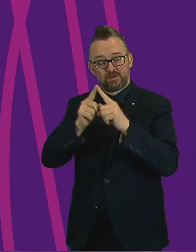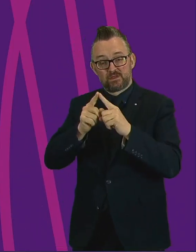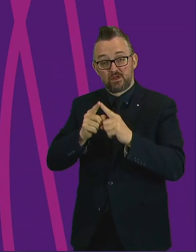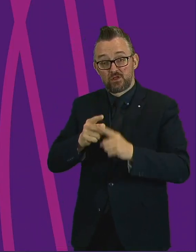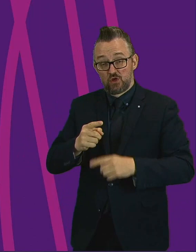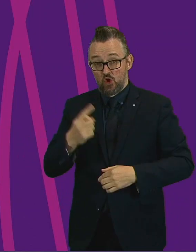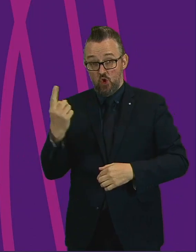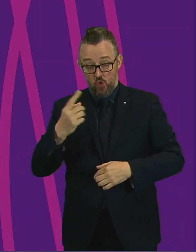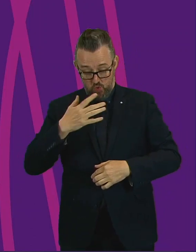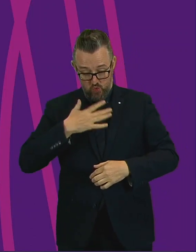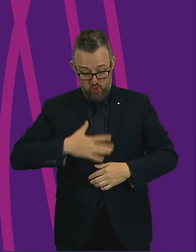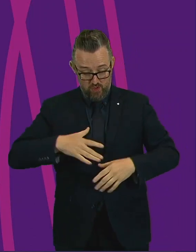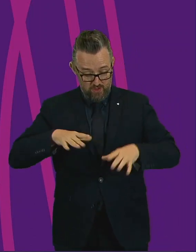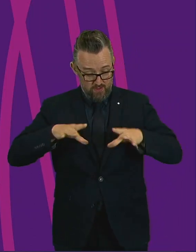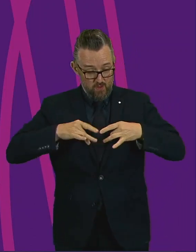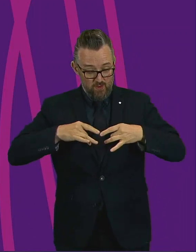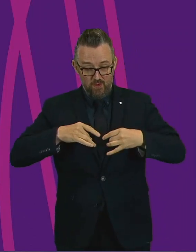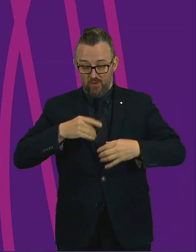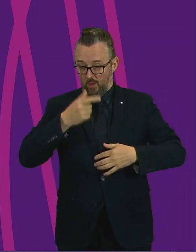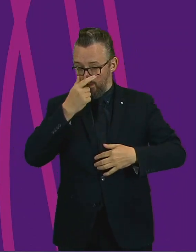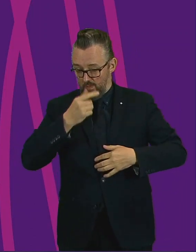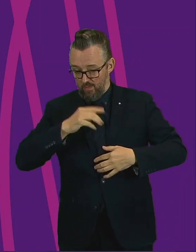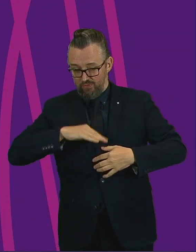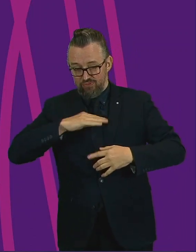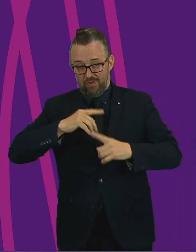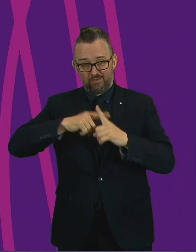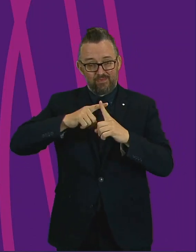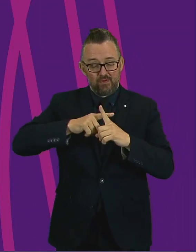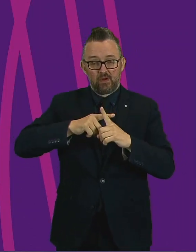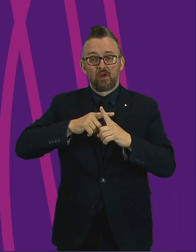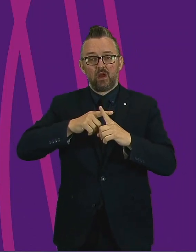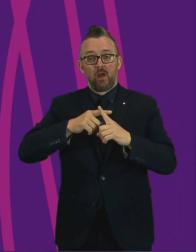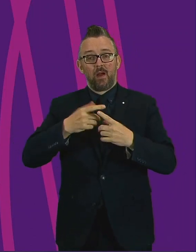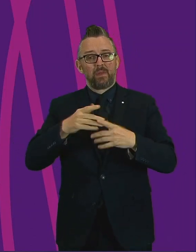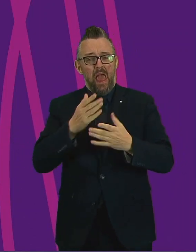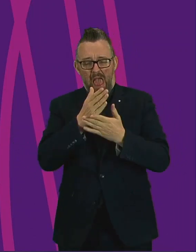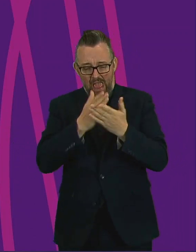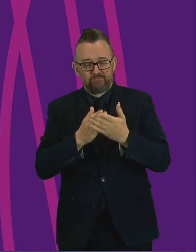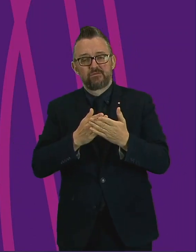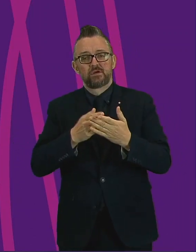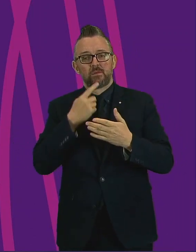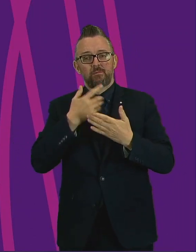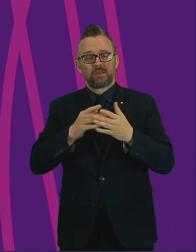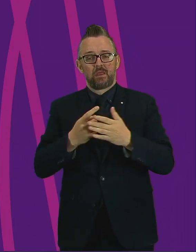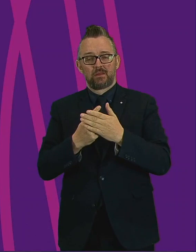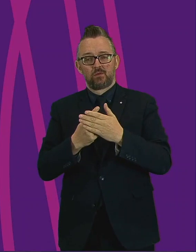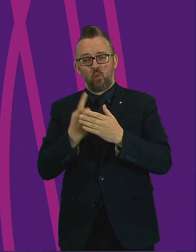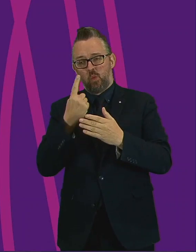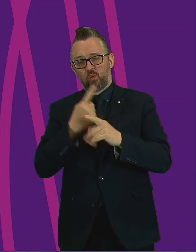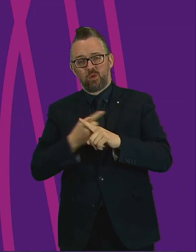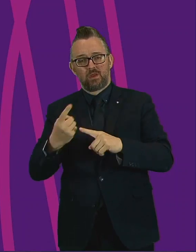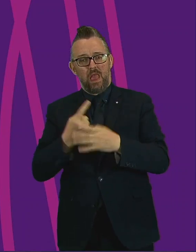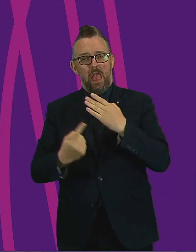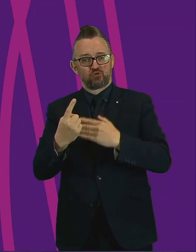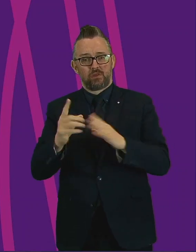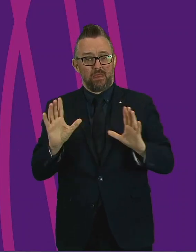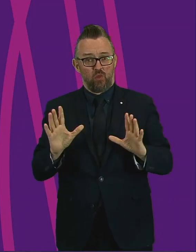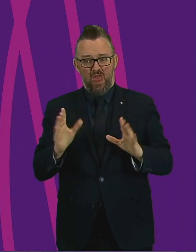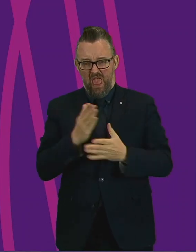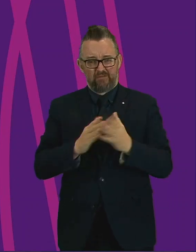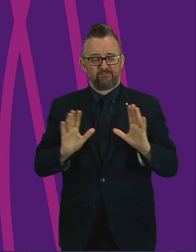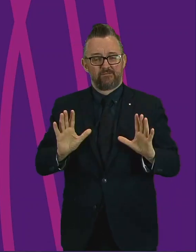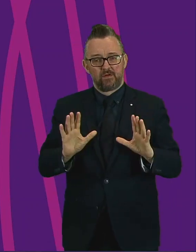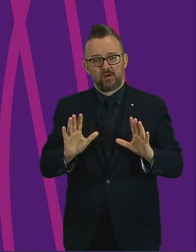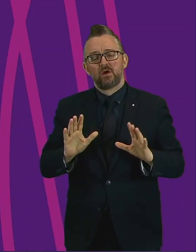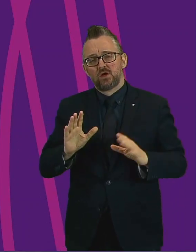develop coronavirus symptoms isolated for at least a week, according to government scientific advisors. In light